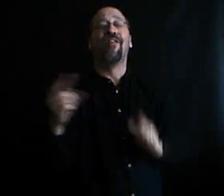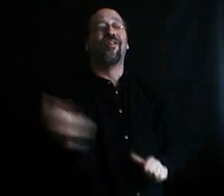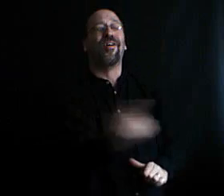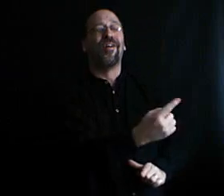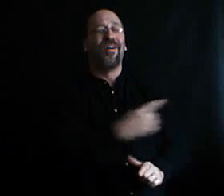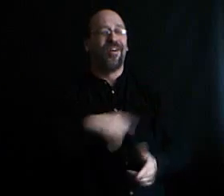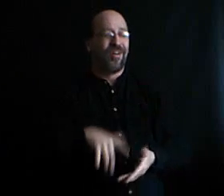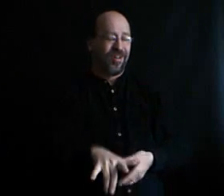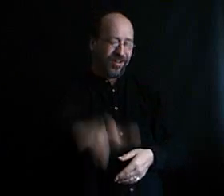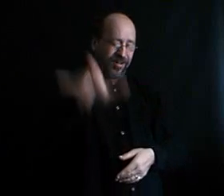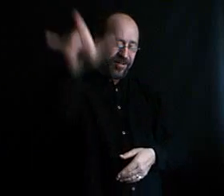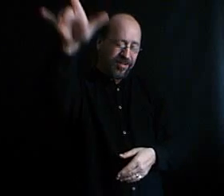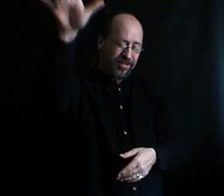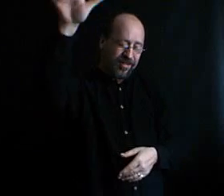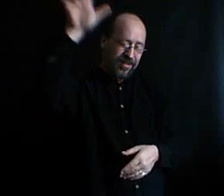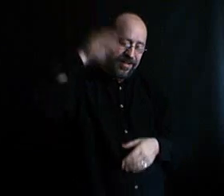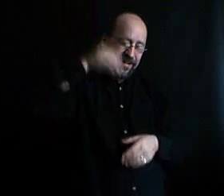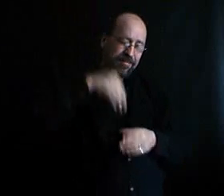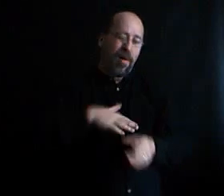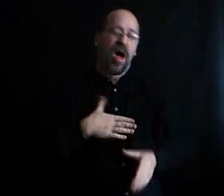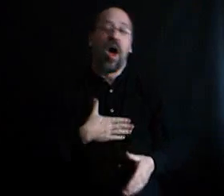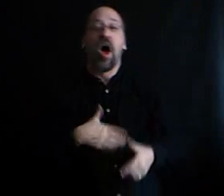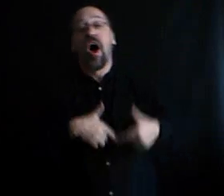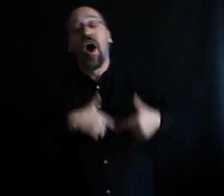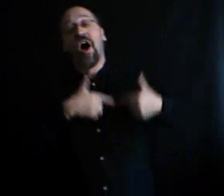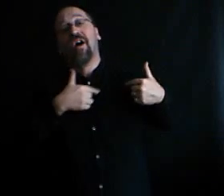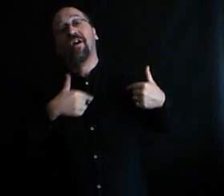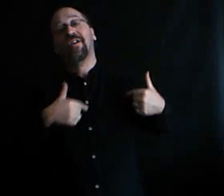in my heart.